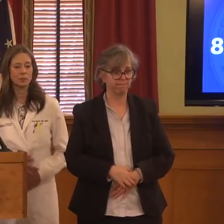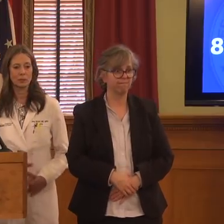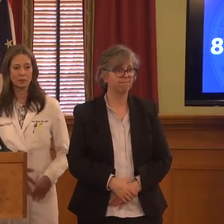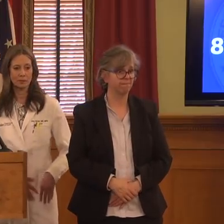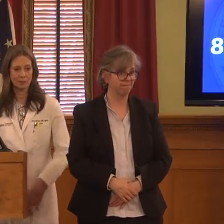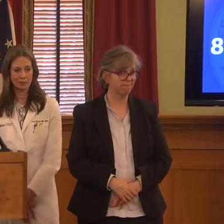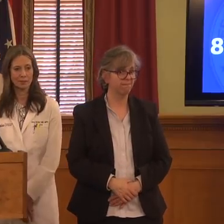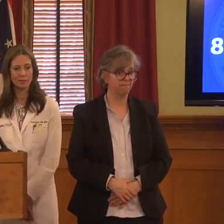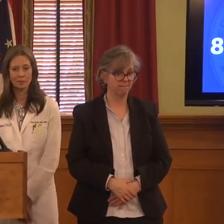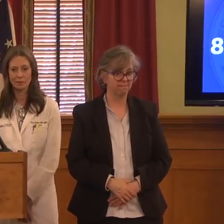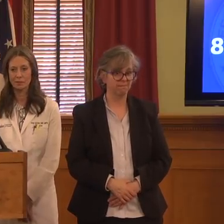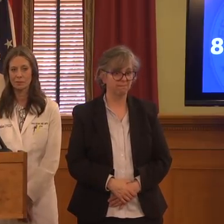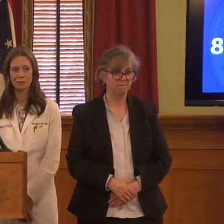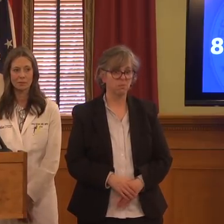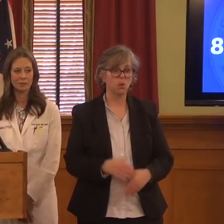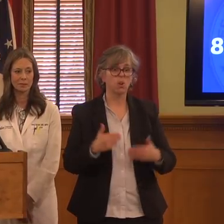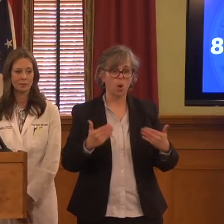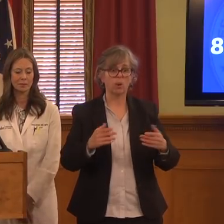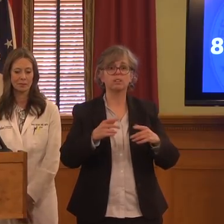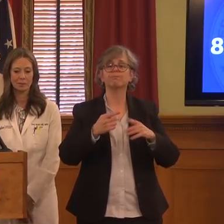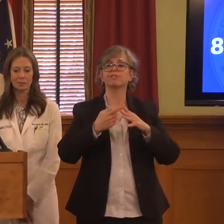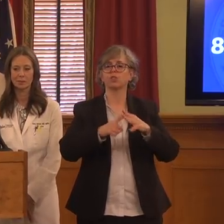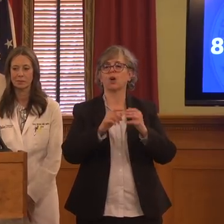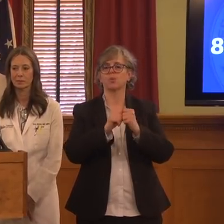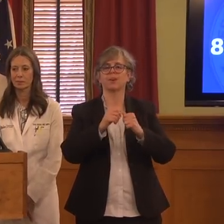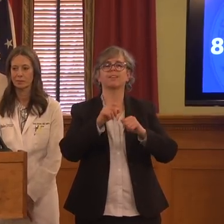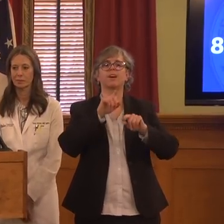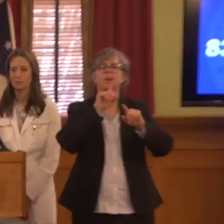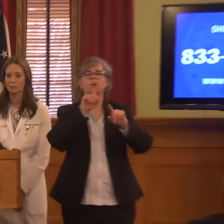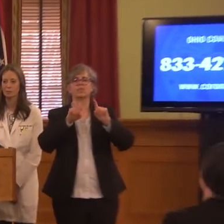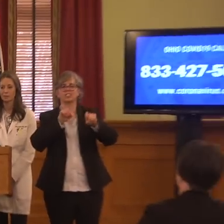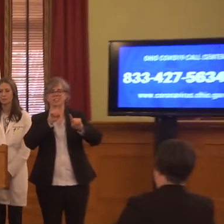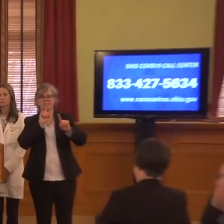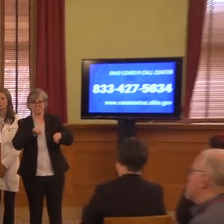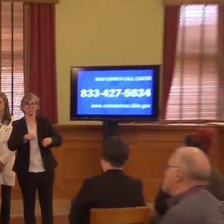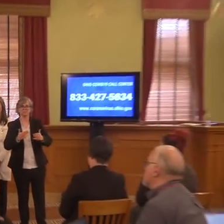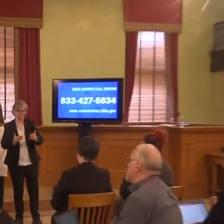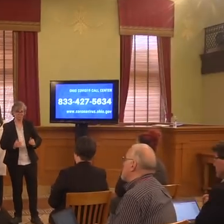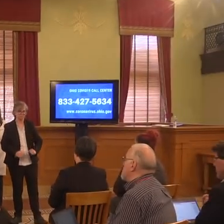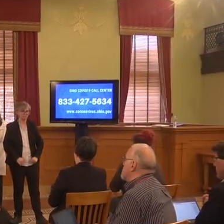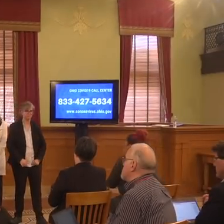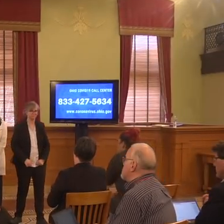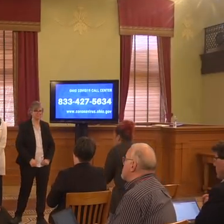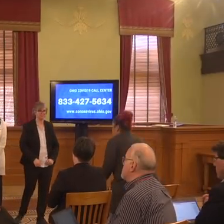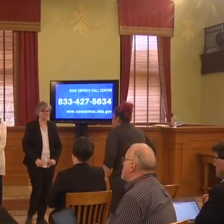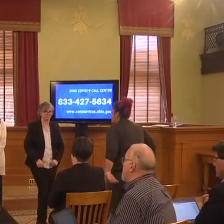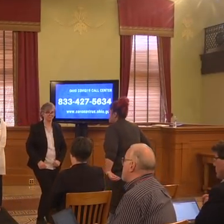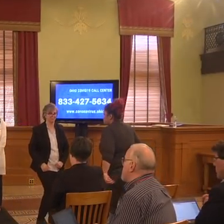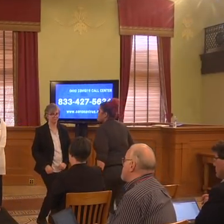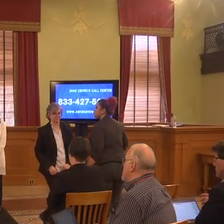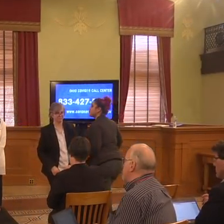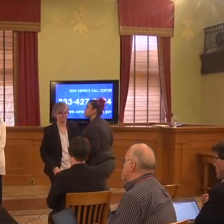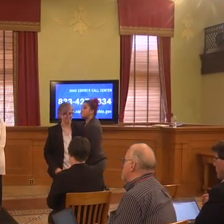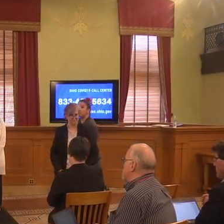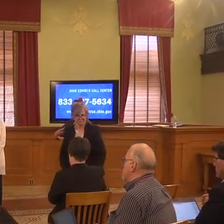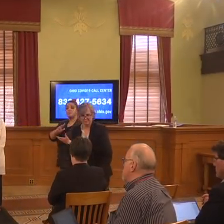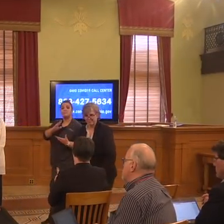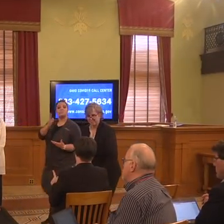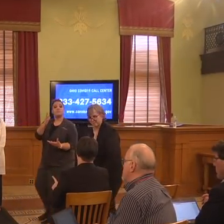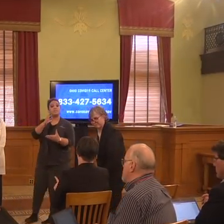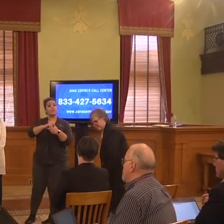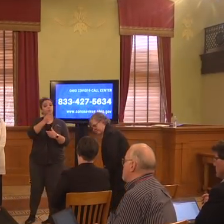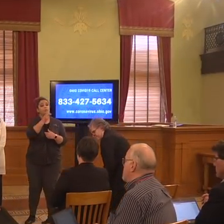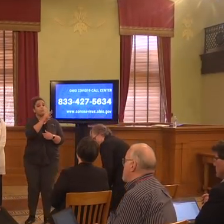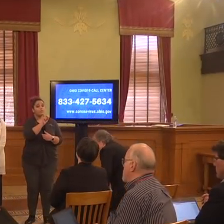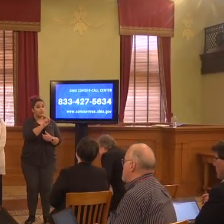any questions. Preschools and childcare as well? No. Does it include athletics and after-school